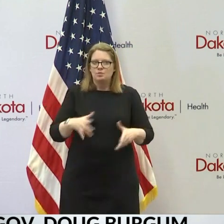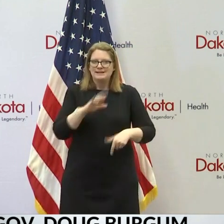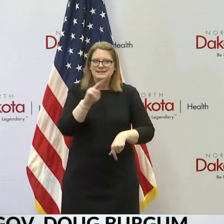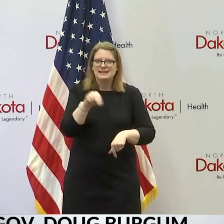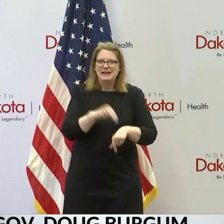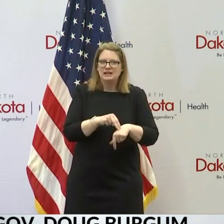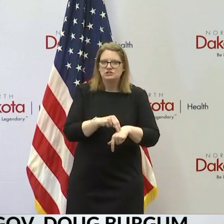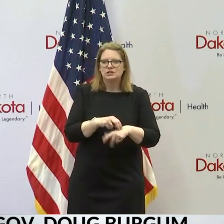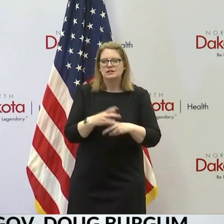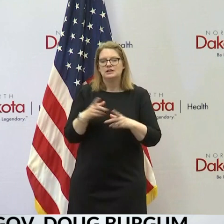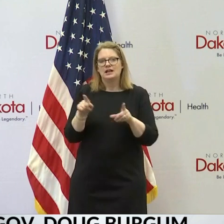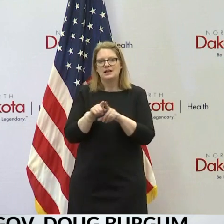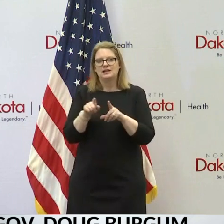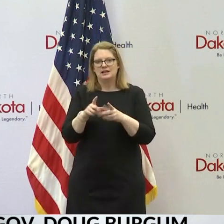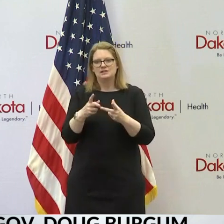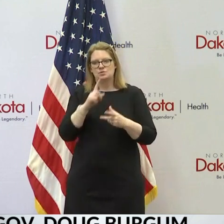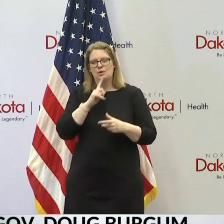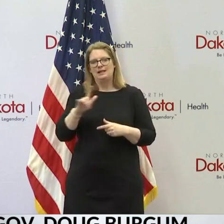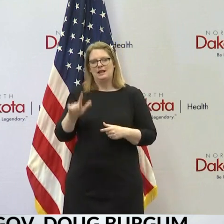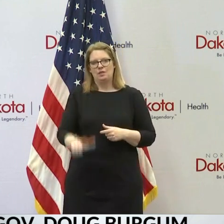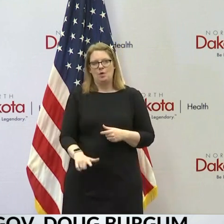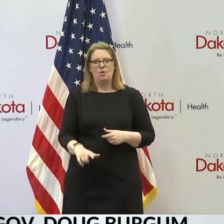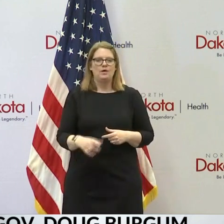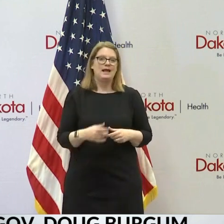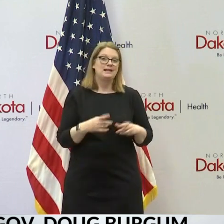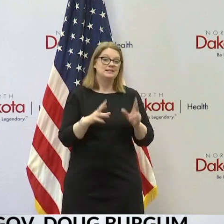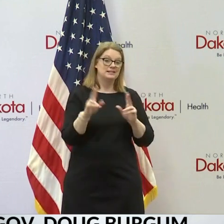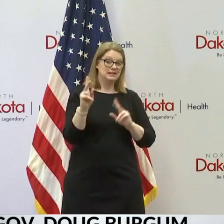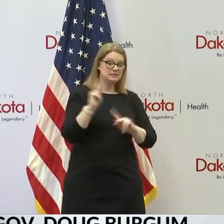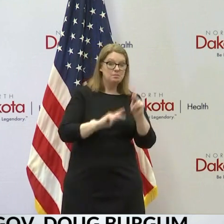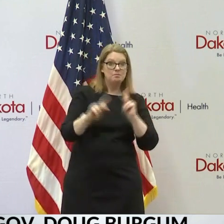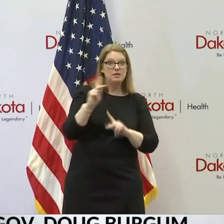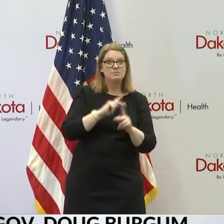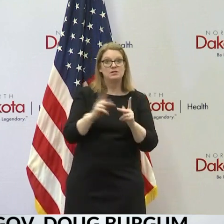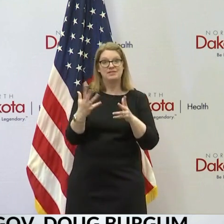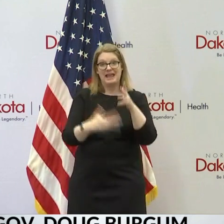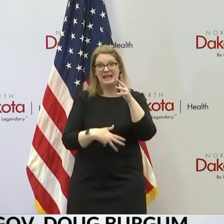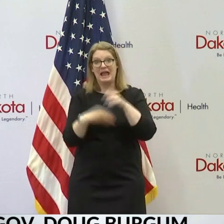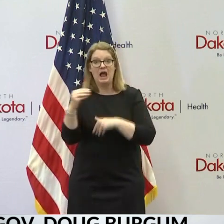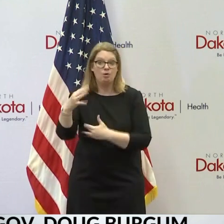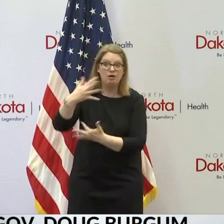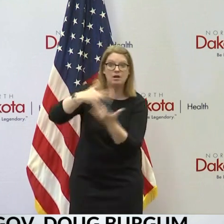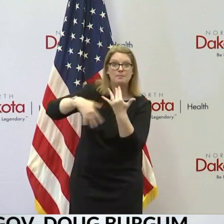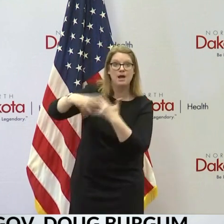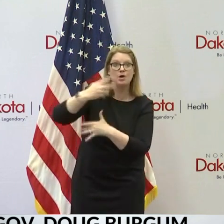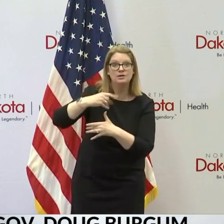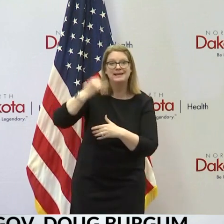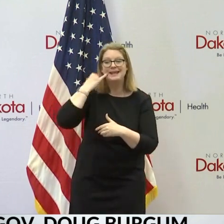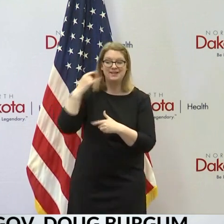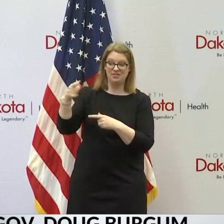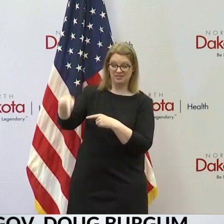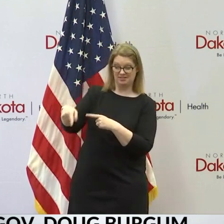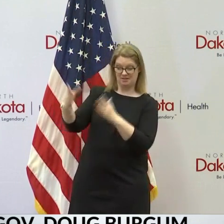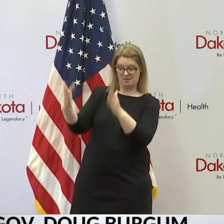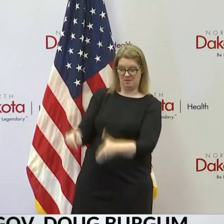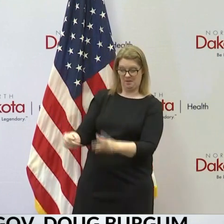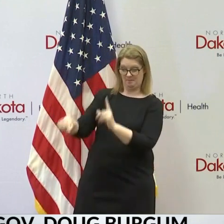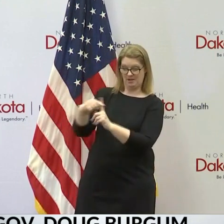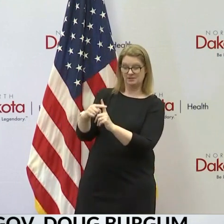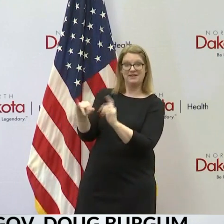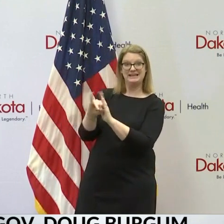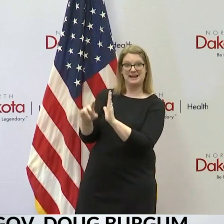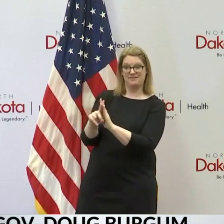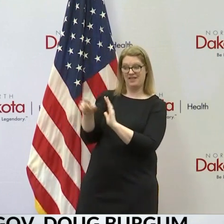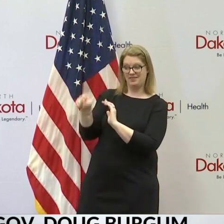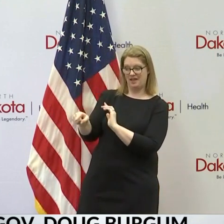relative to outbreaks, that's A, quite low, and then B, those people aren't just randomly out and about. If they're positive and we've identified